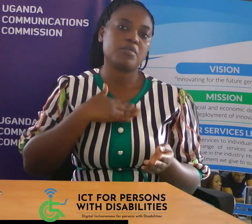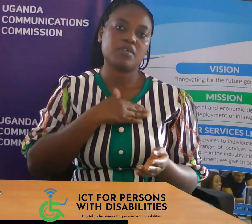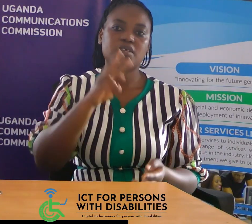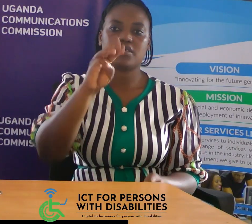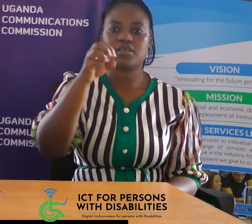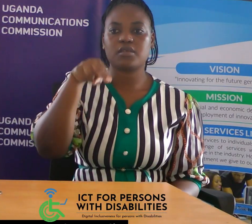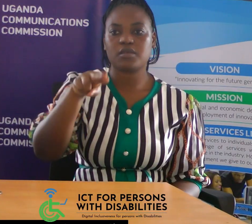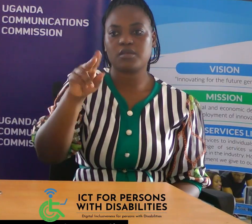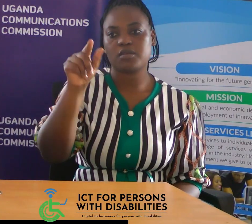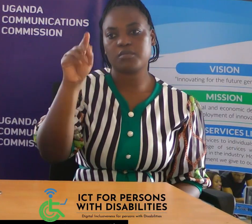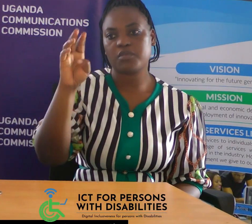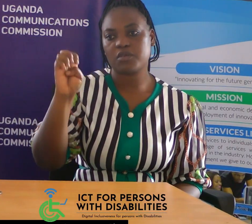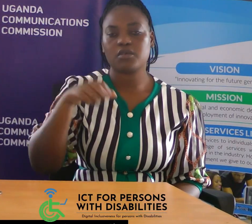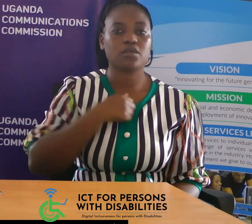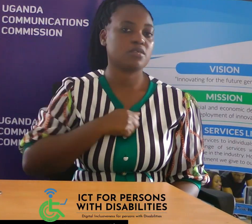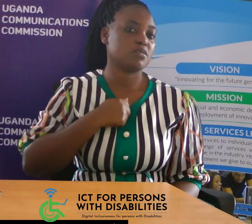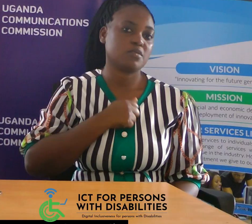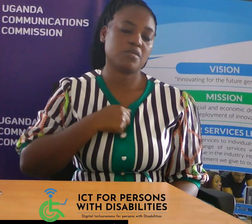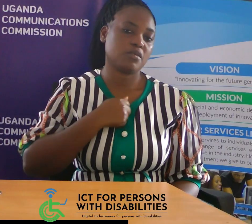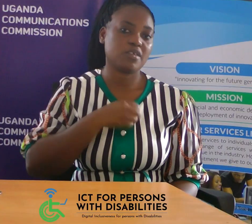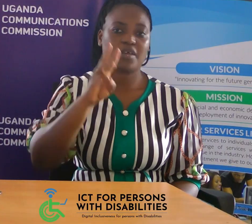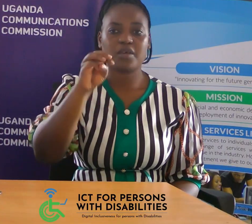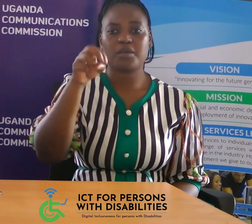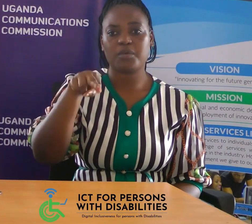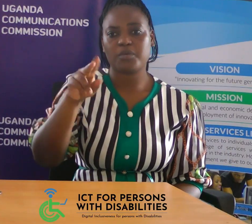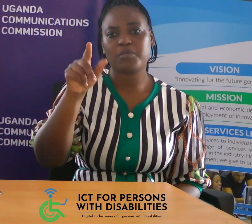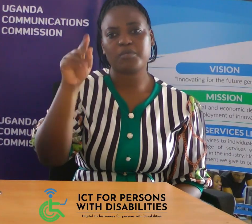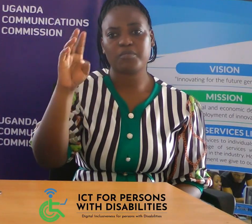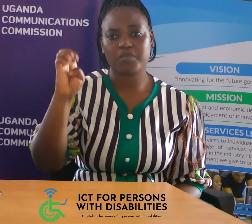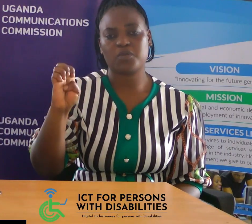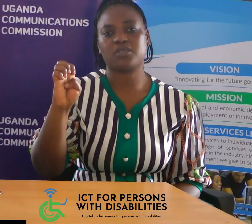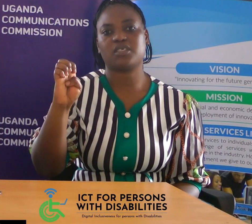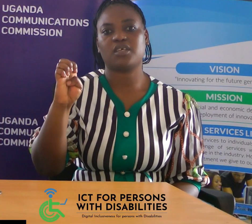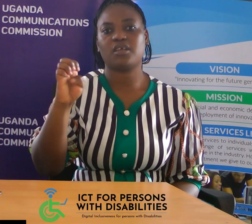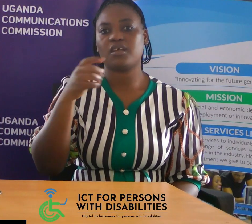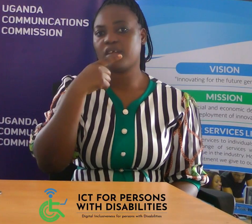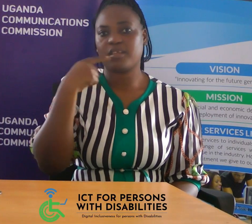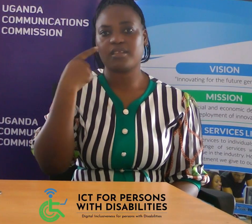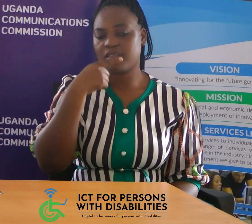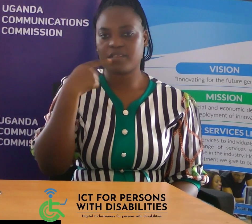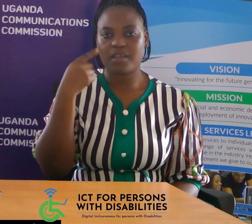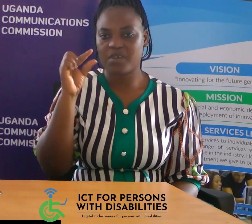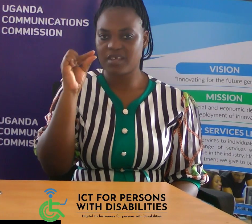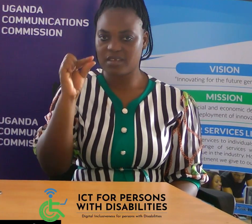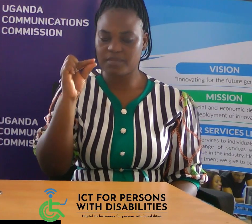Just tap on it to remove the audio. Okay.